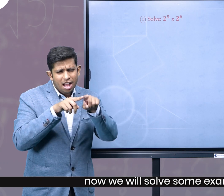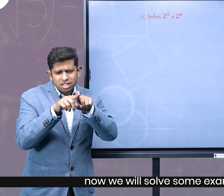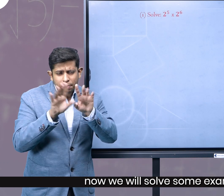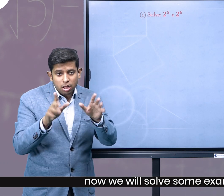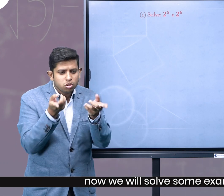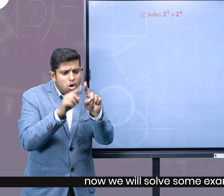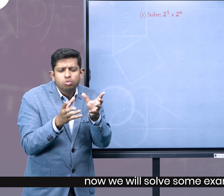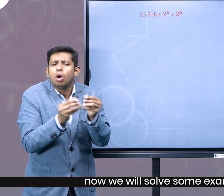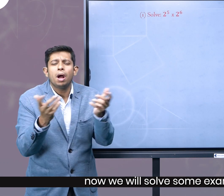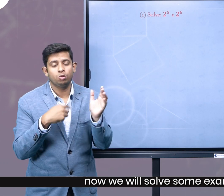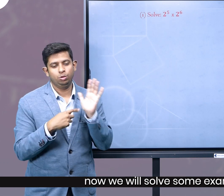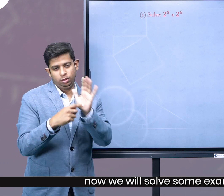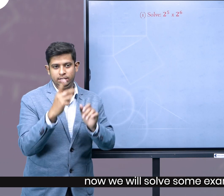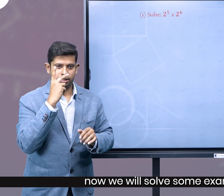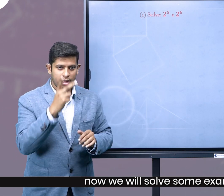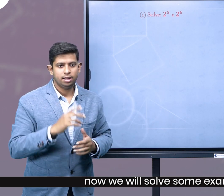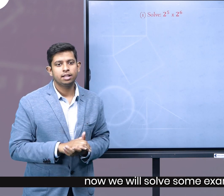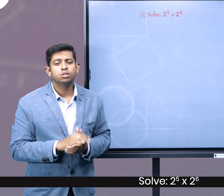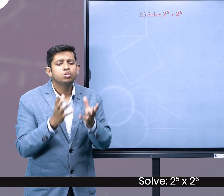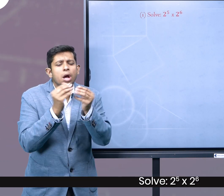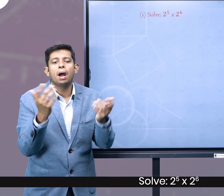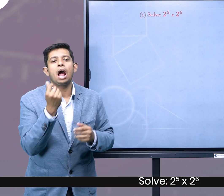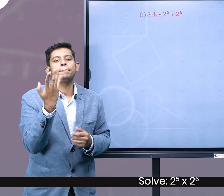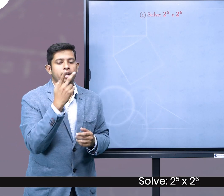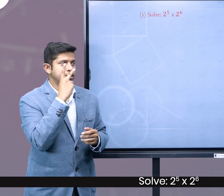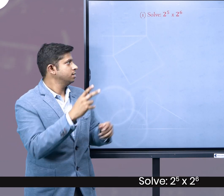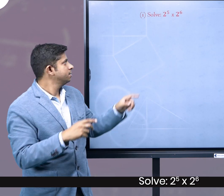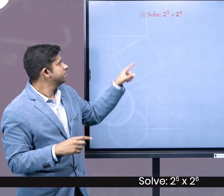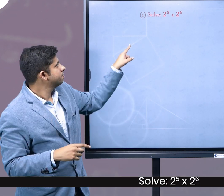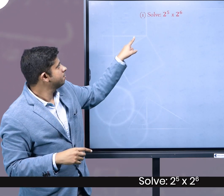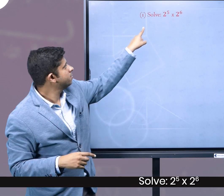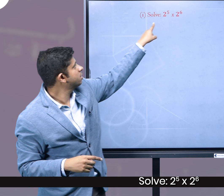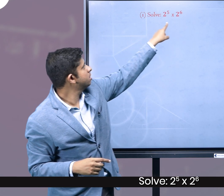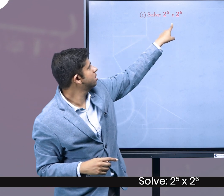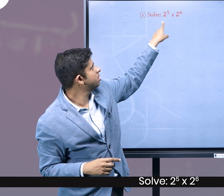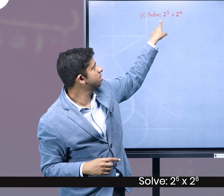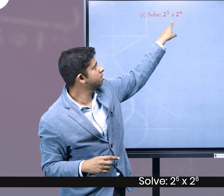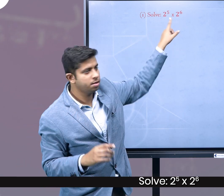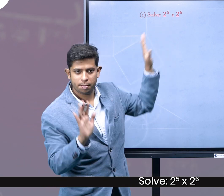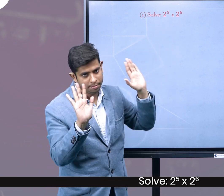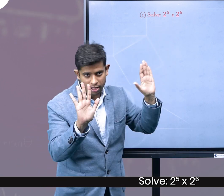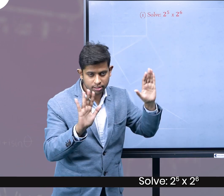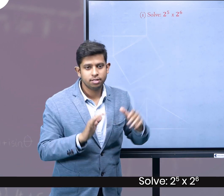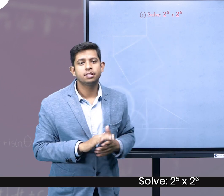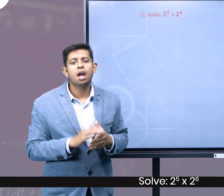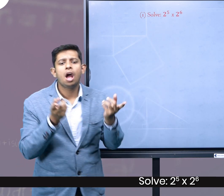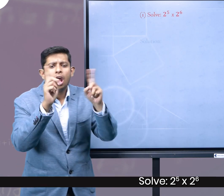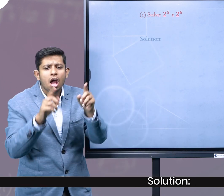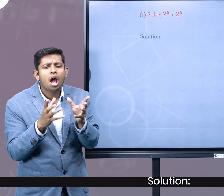Now we will solve some examples. Solve 2 to the power of 5 into 2 to the power of 6.